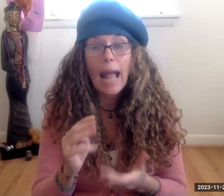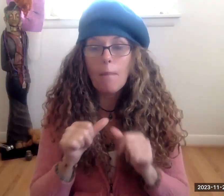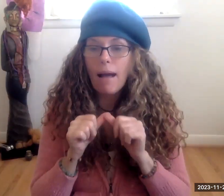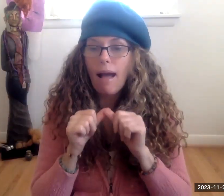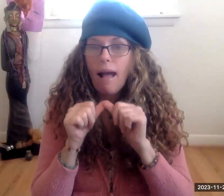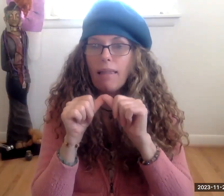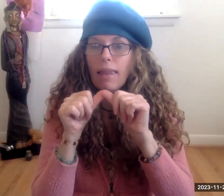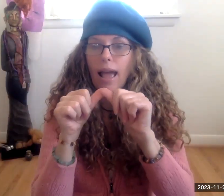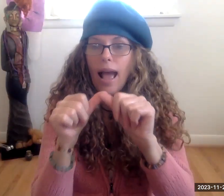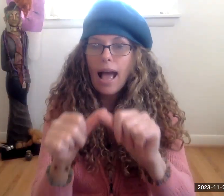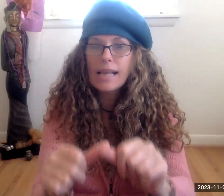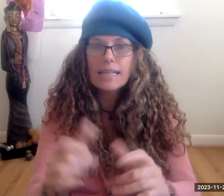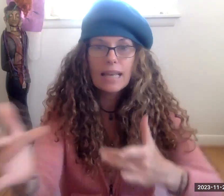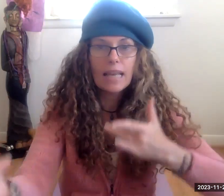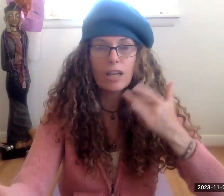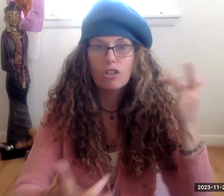lasting joy.